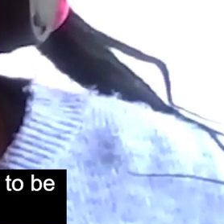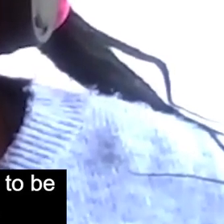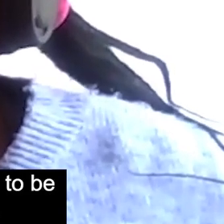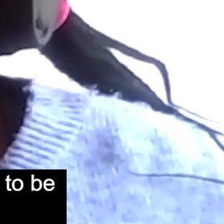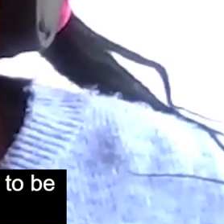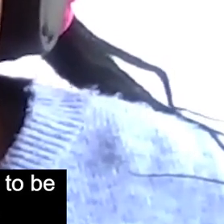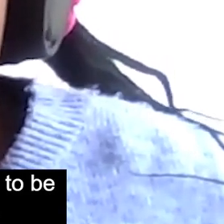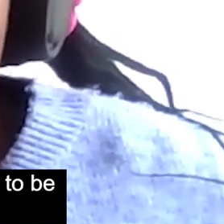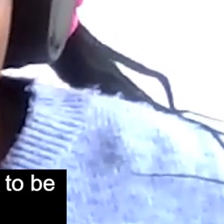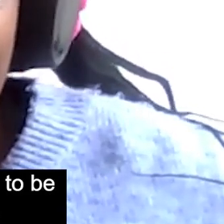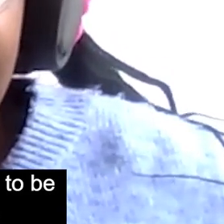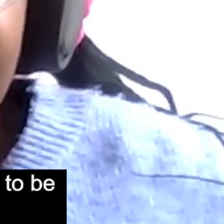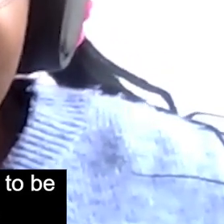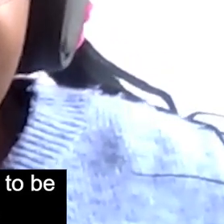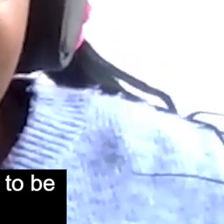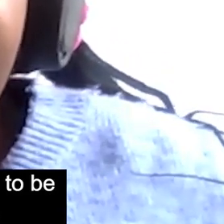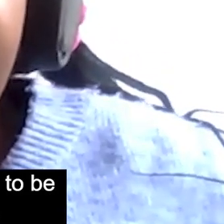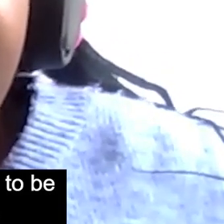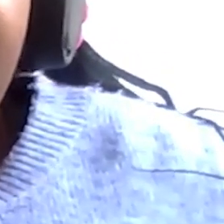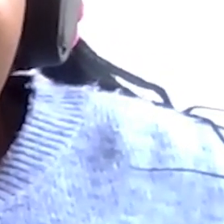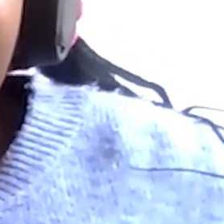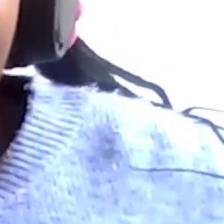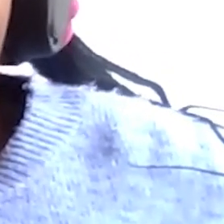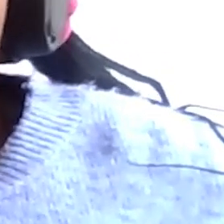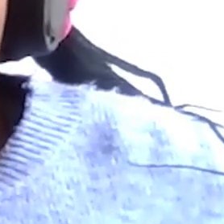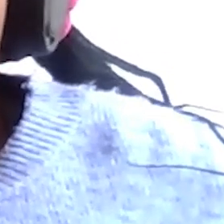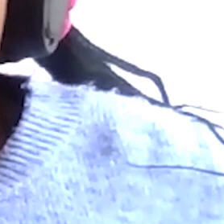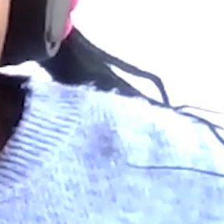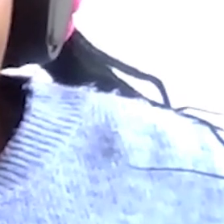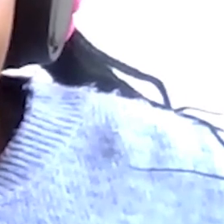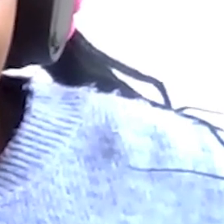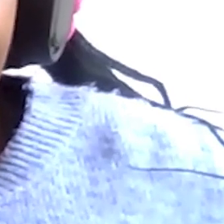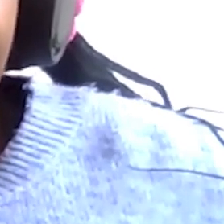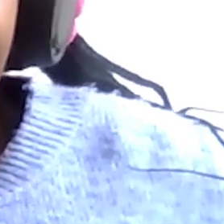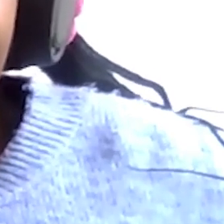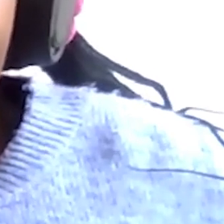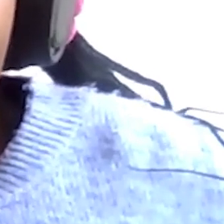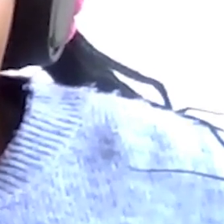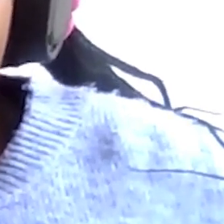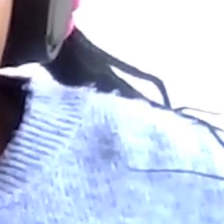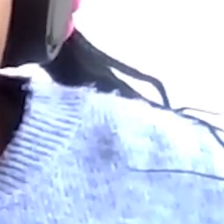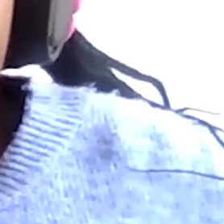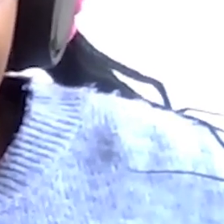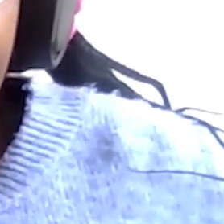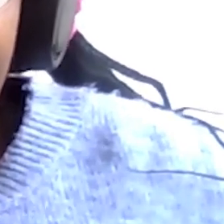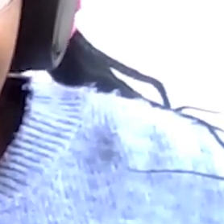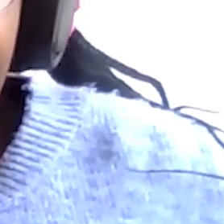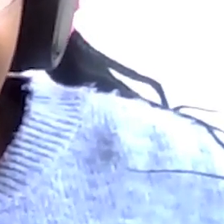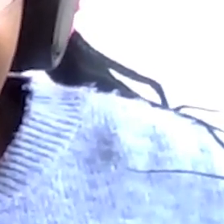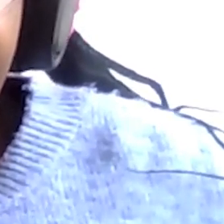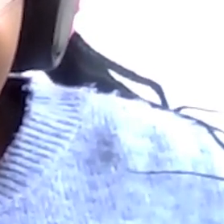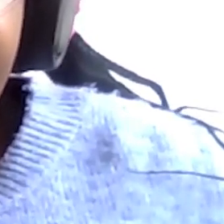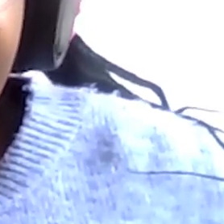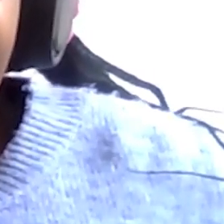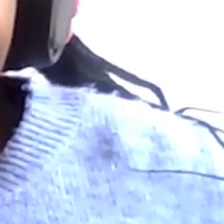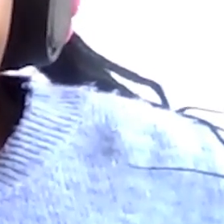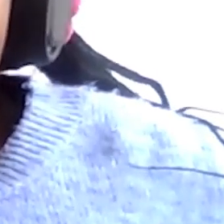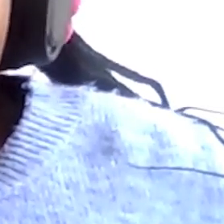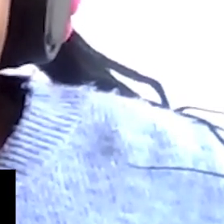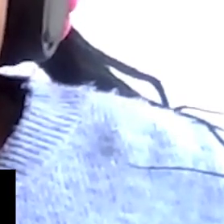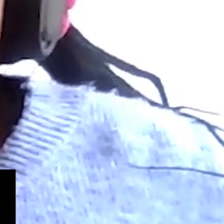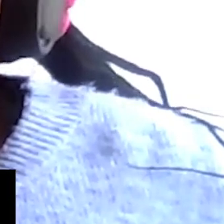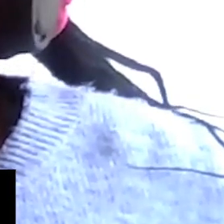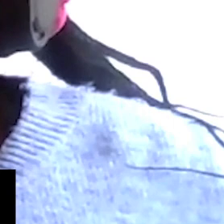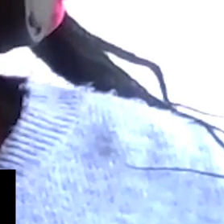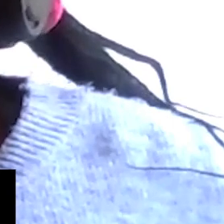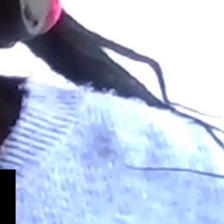my first paid job. So I worked for the Alliance for Inclusive Education.